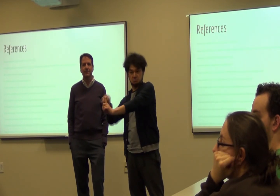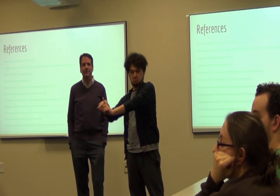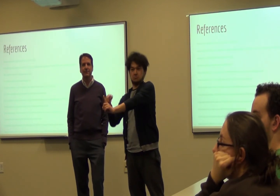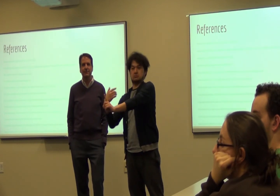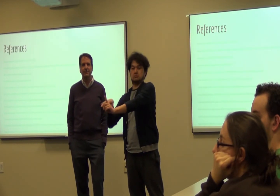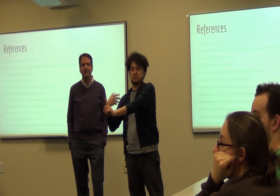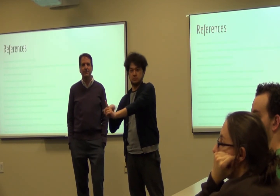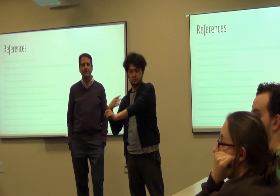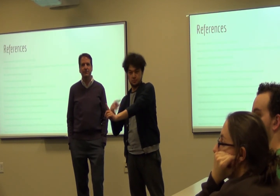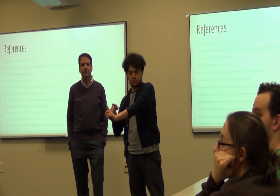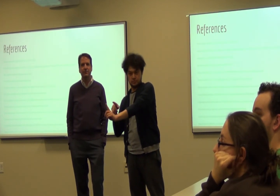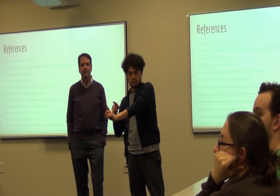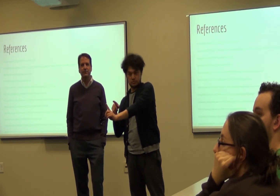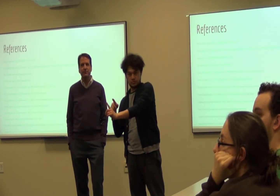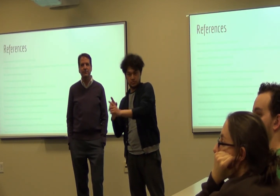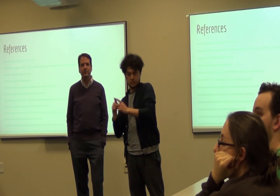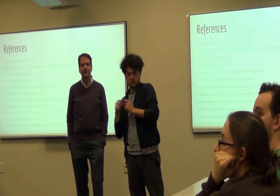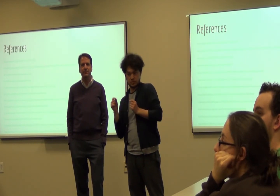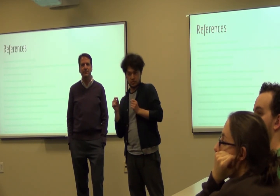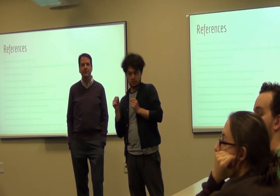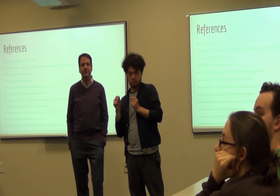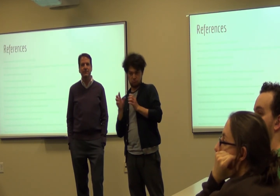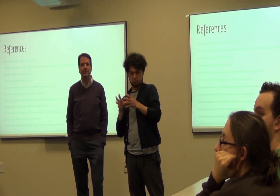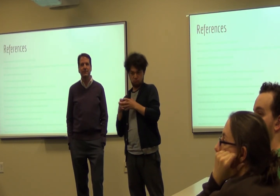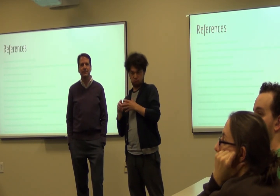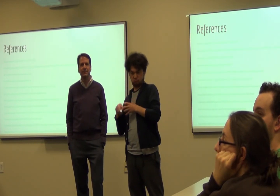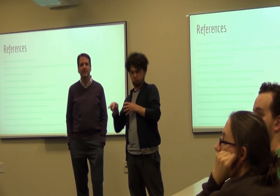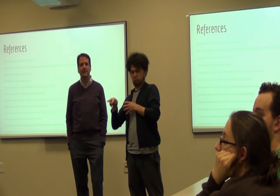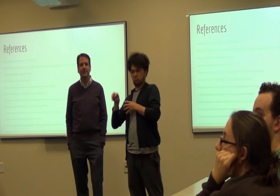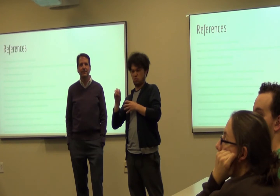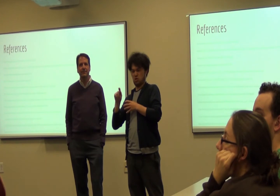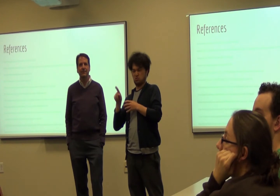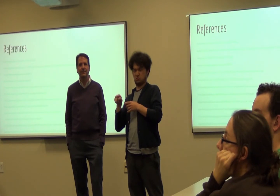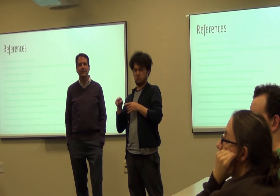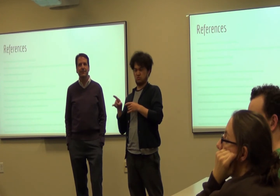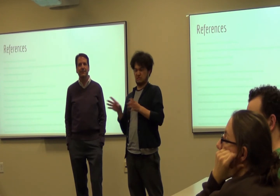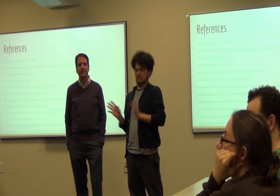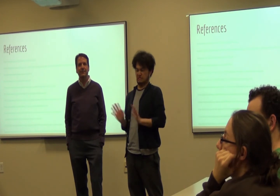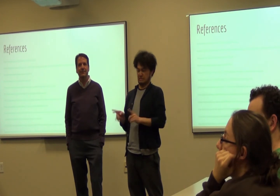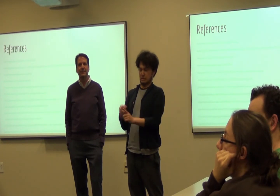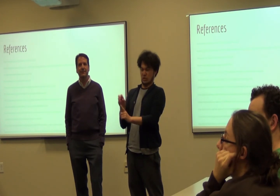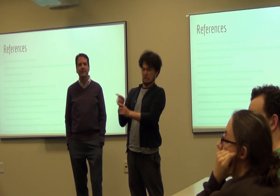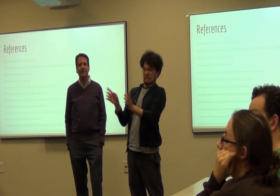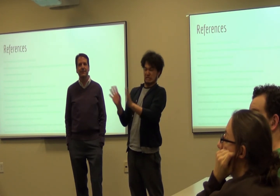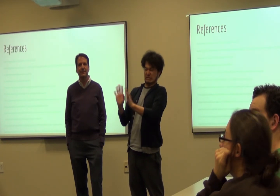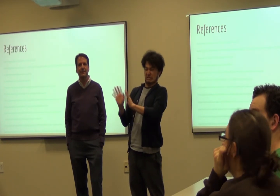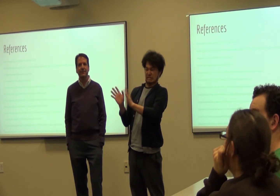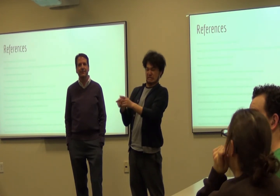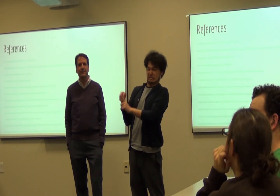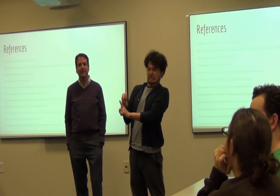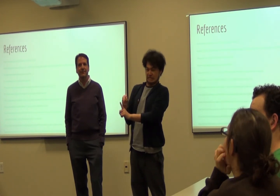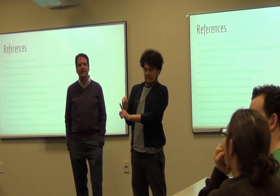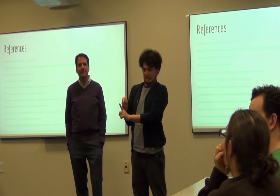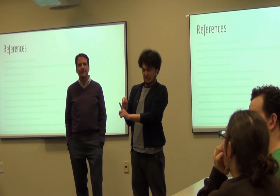and then after those killings happened, Japanese society kind of looked at the word as otaku as bad because of that